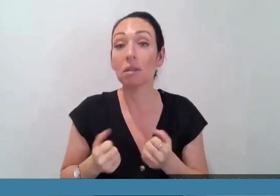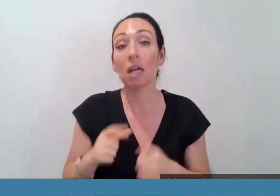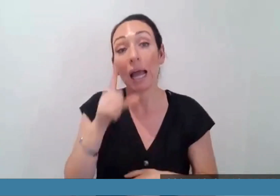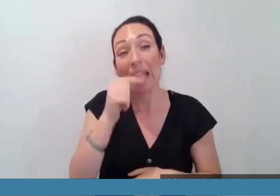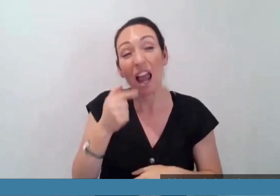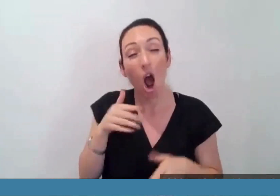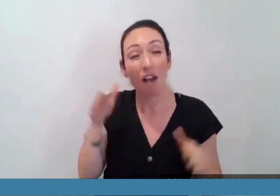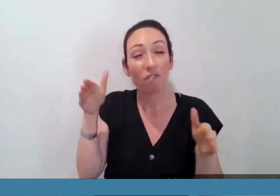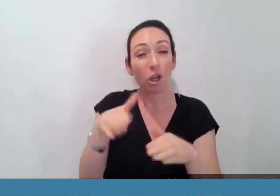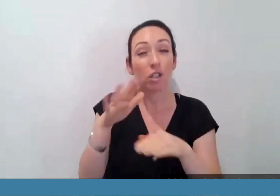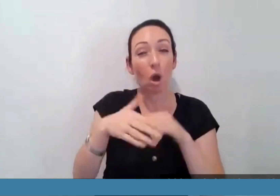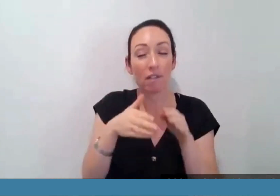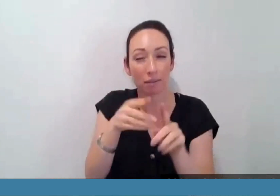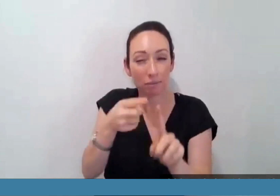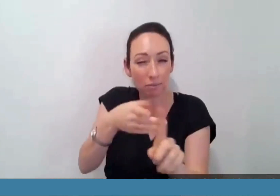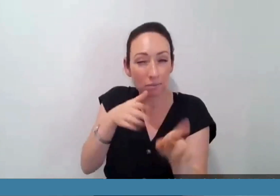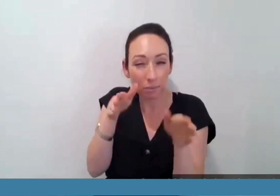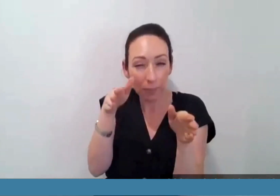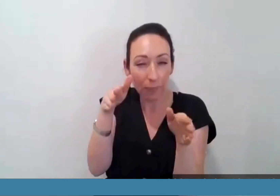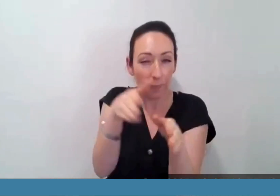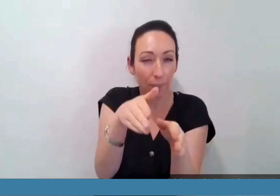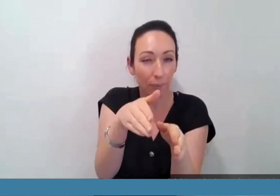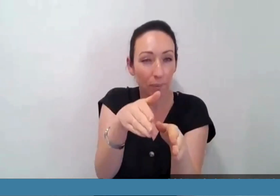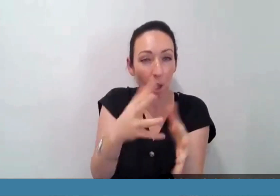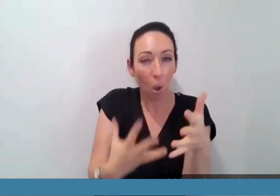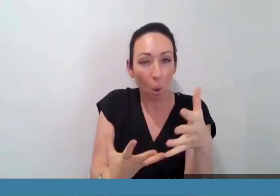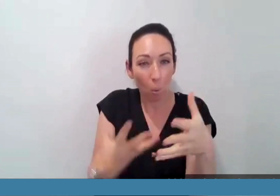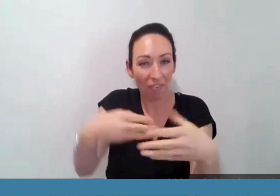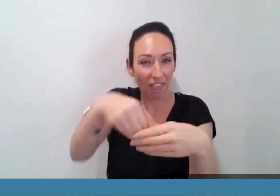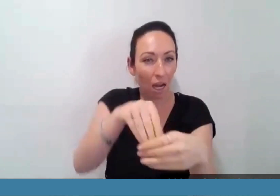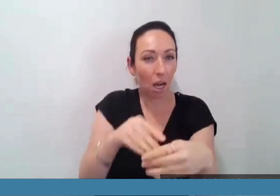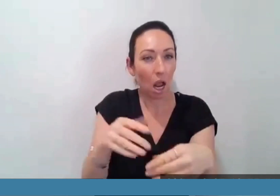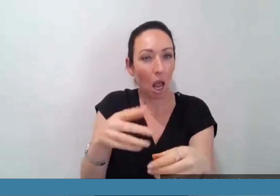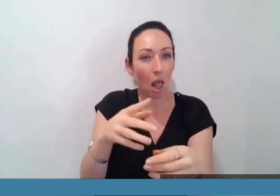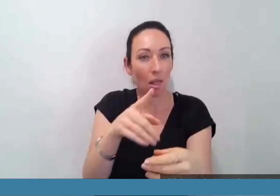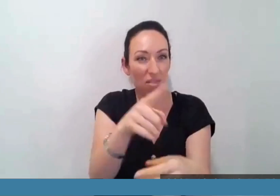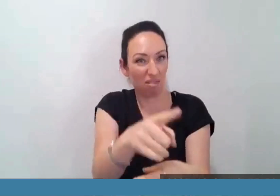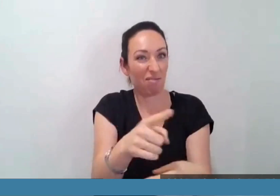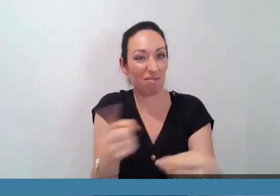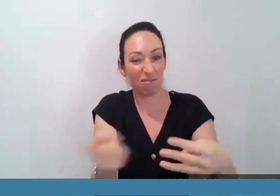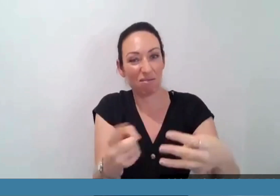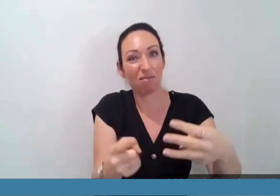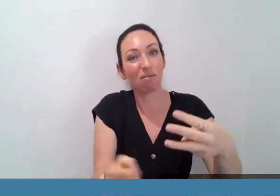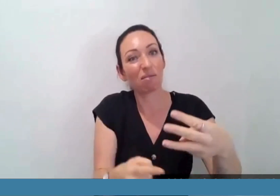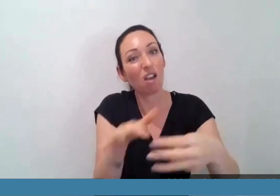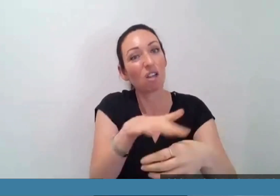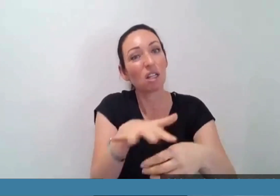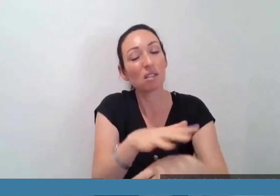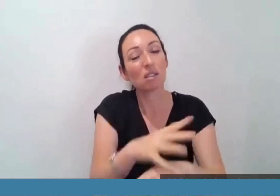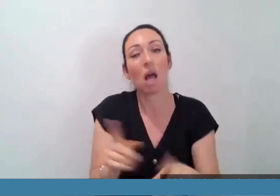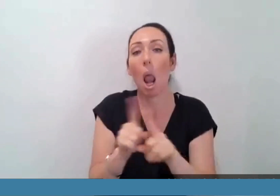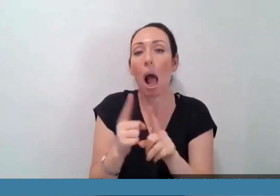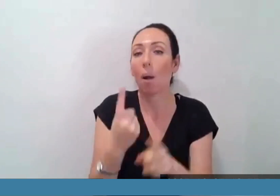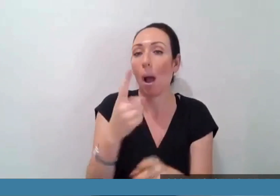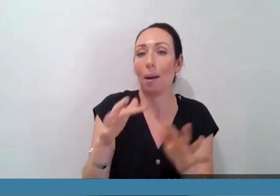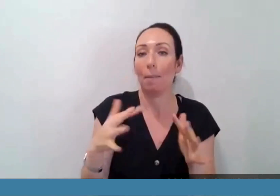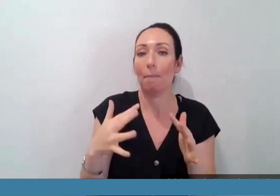an opportunity, such as a specific population? So as you'll have picked up from what I've